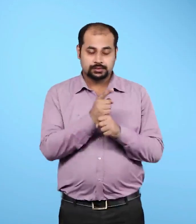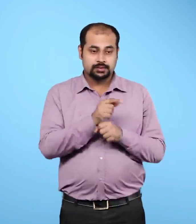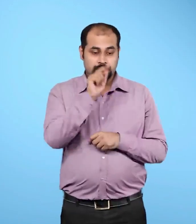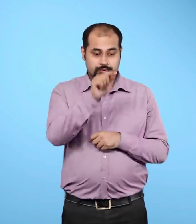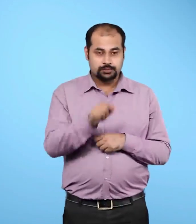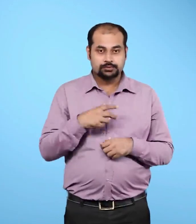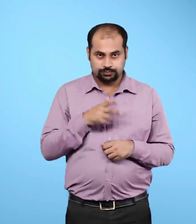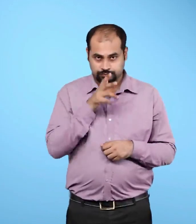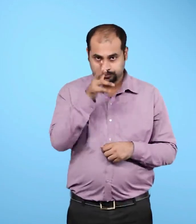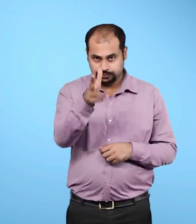Footnote.